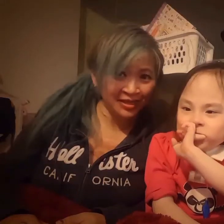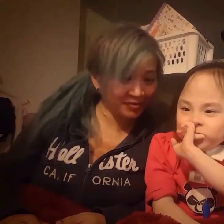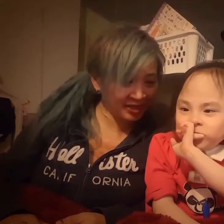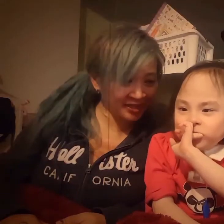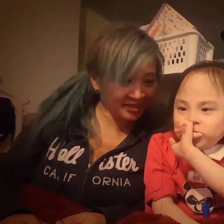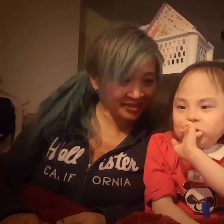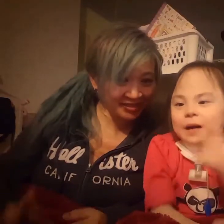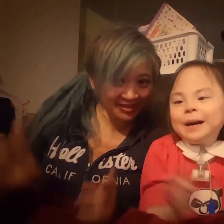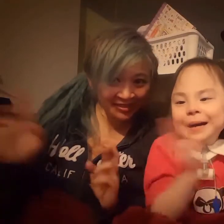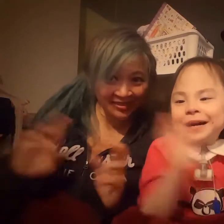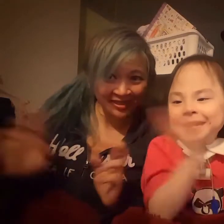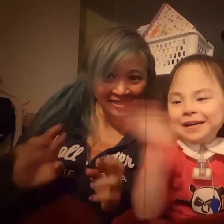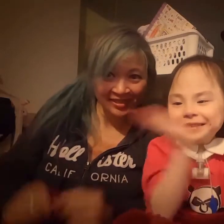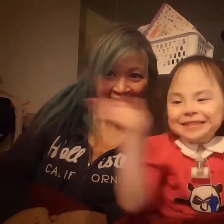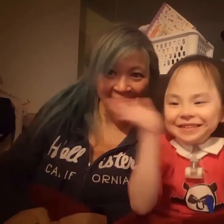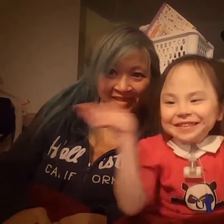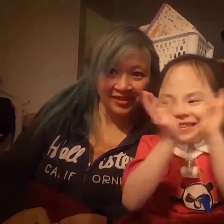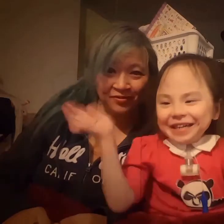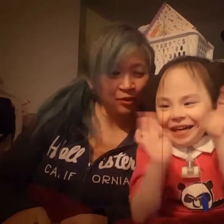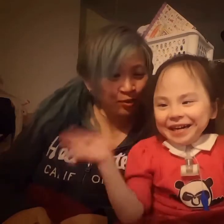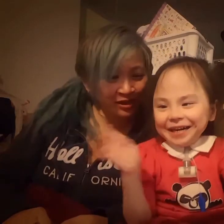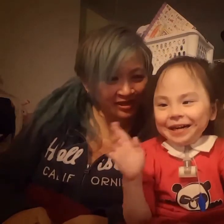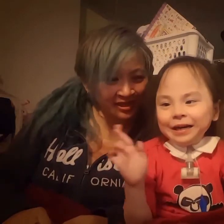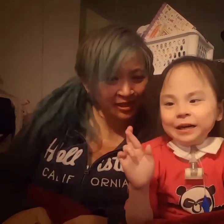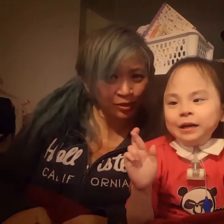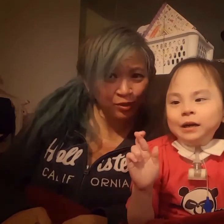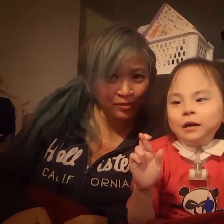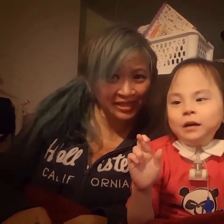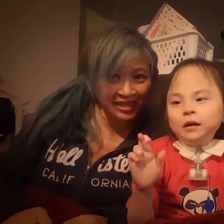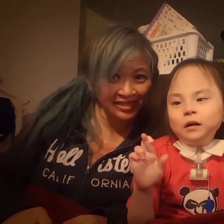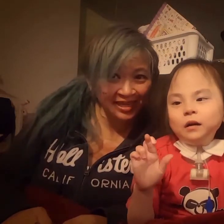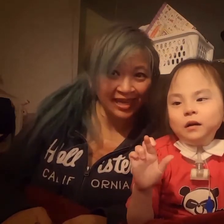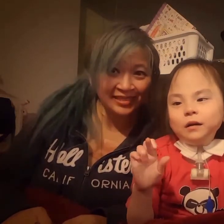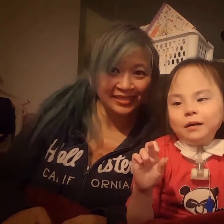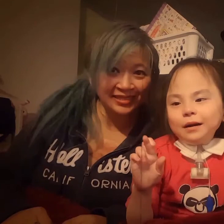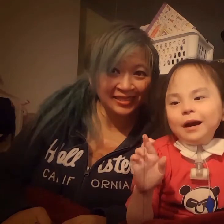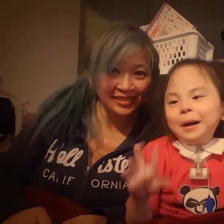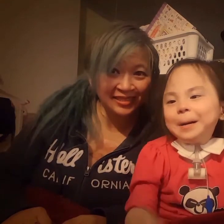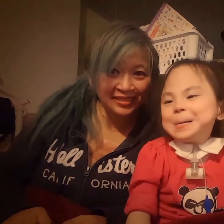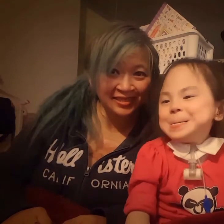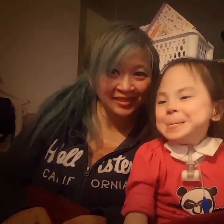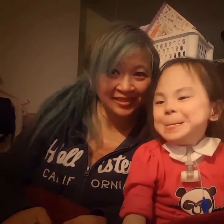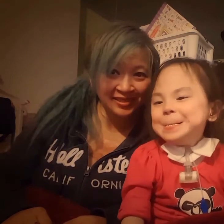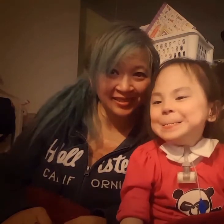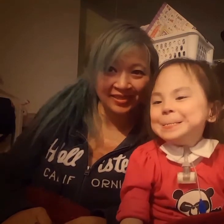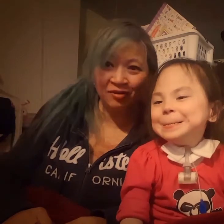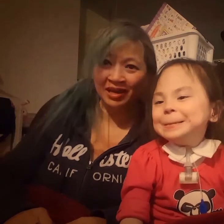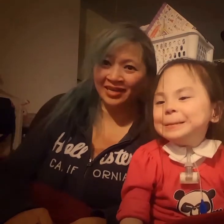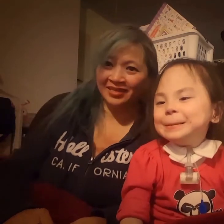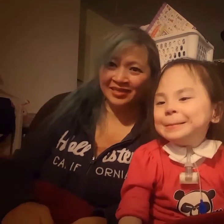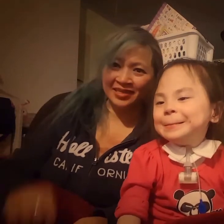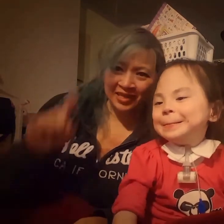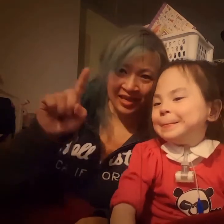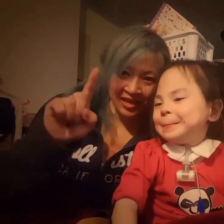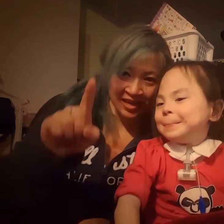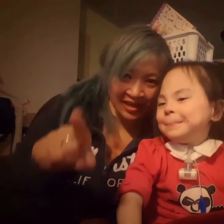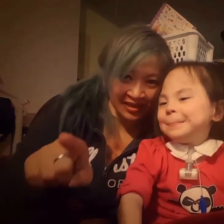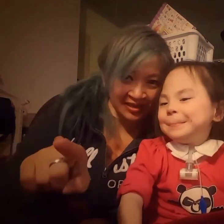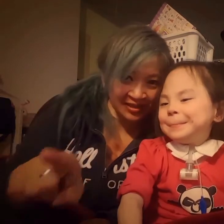Scarlett, you ready? Ready? We're going to sing You Are My Sunshine. Okay.